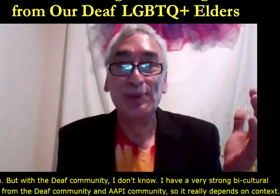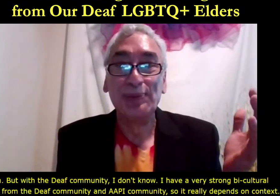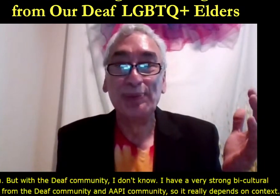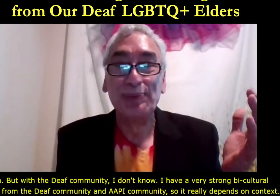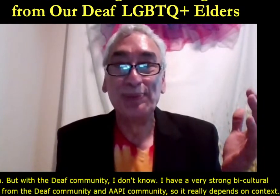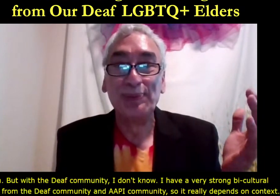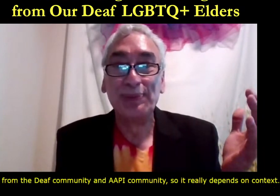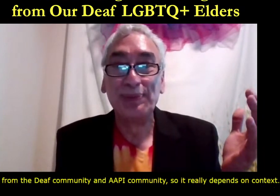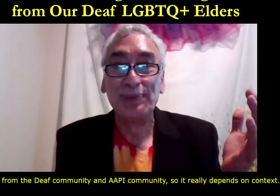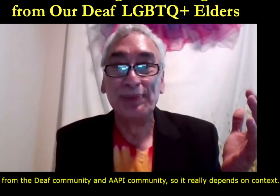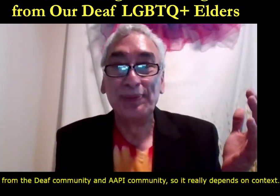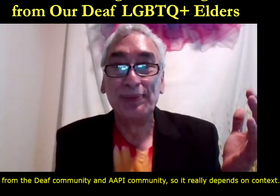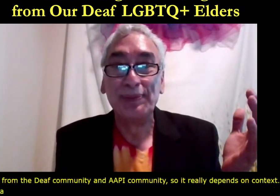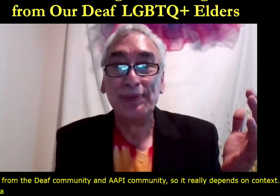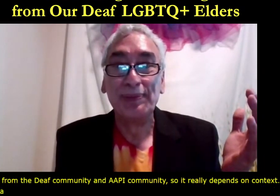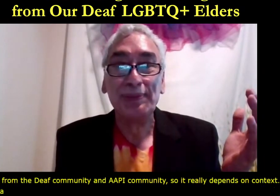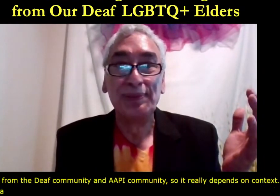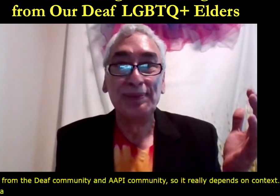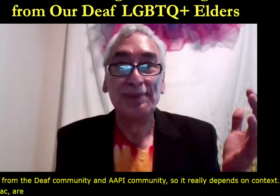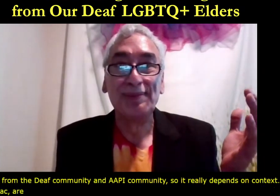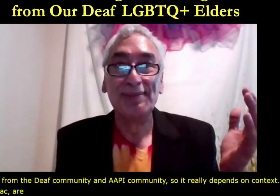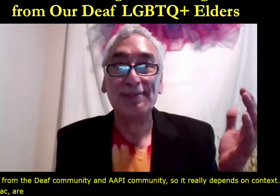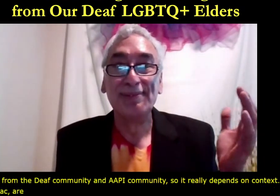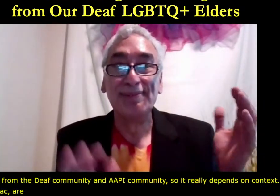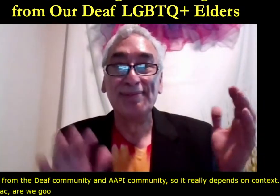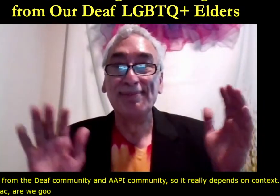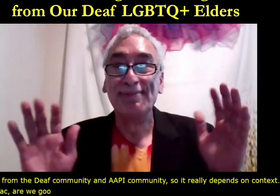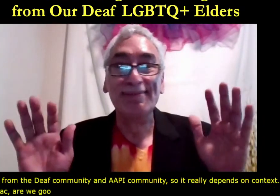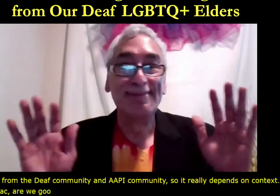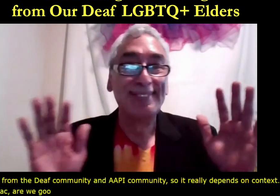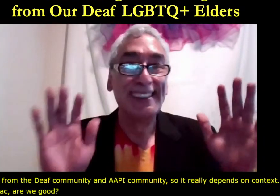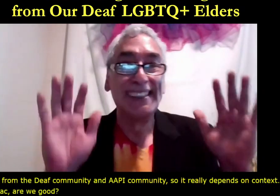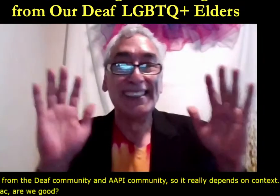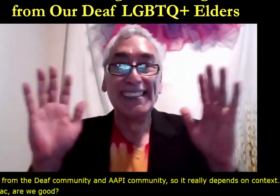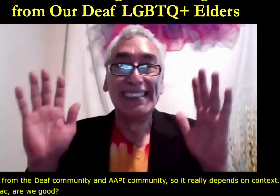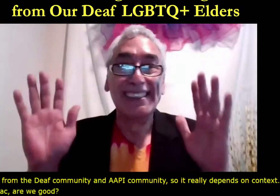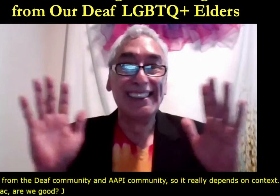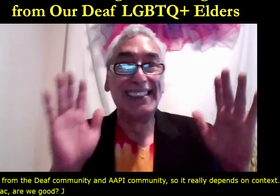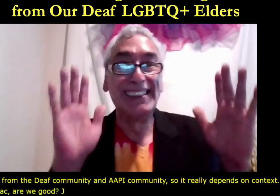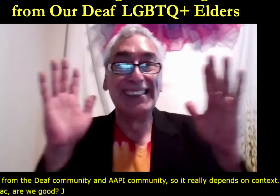All good. All good. Wonderful. Wonderful. Wonderful.